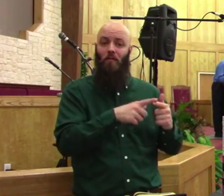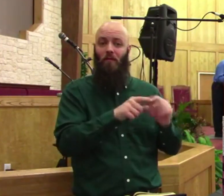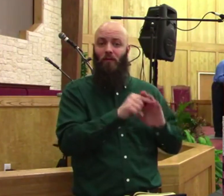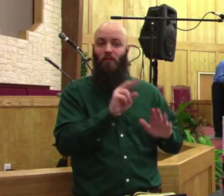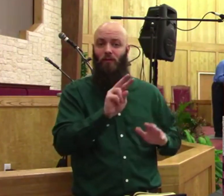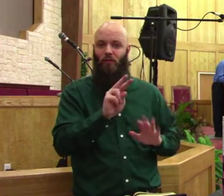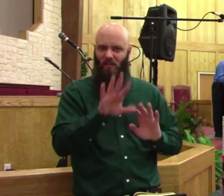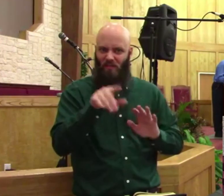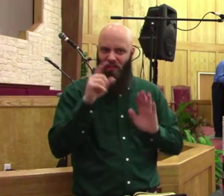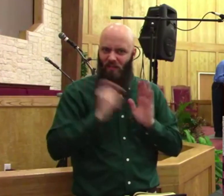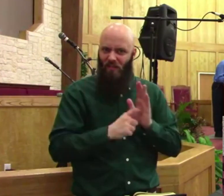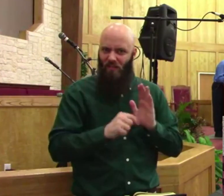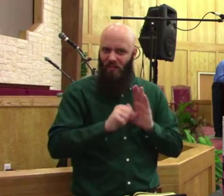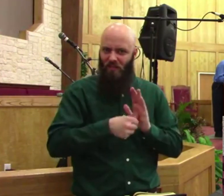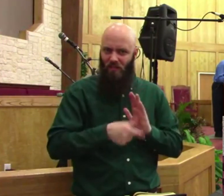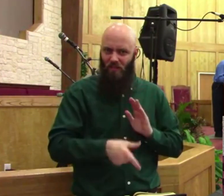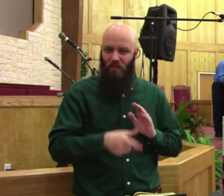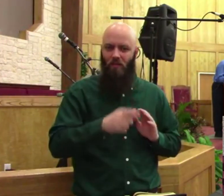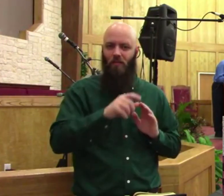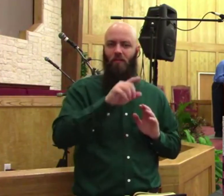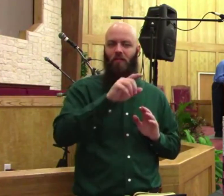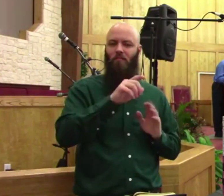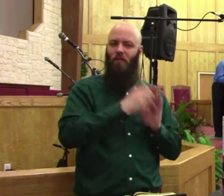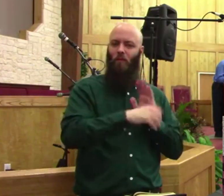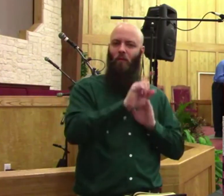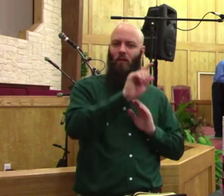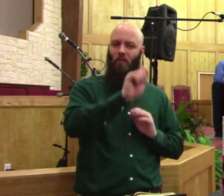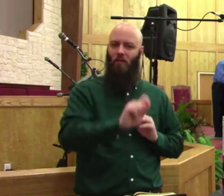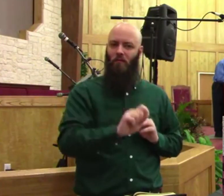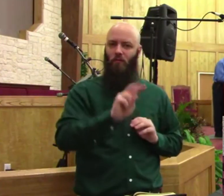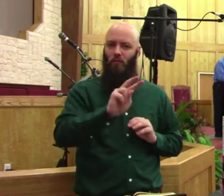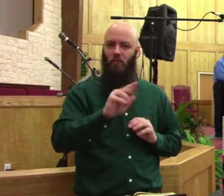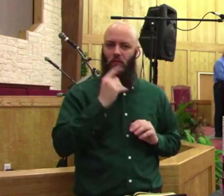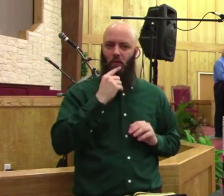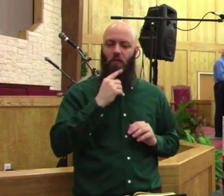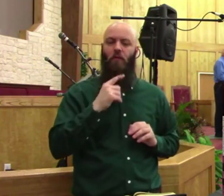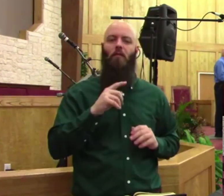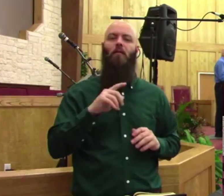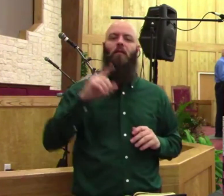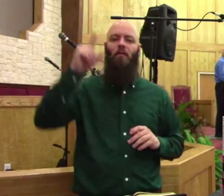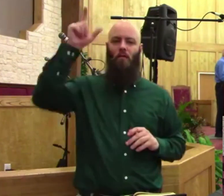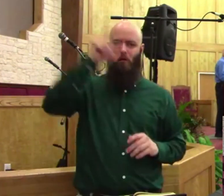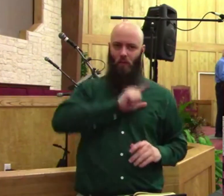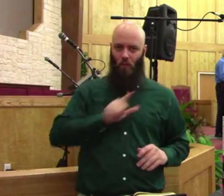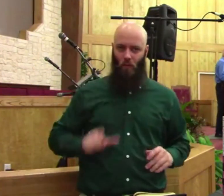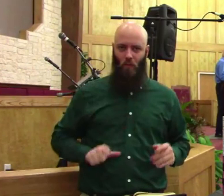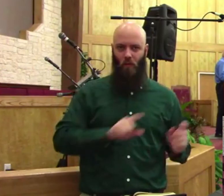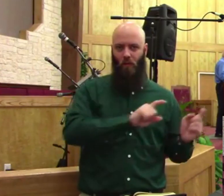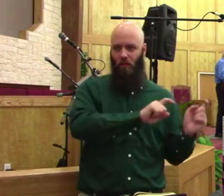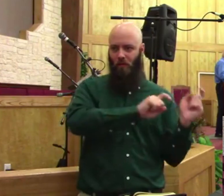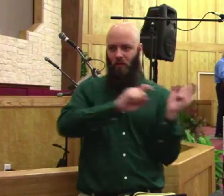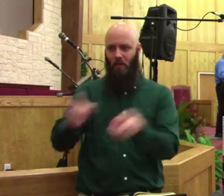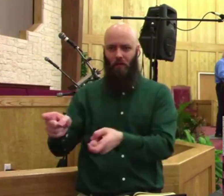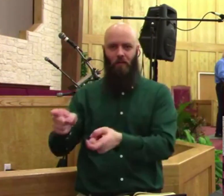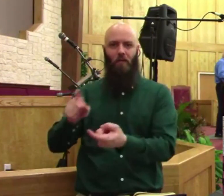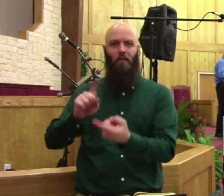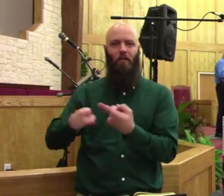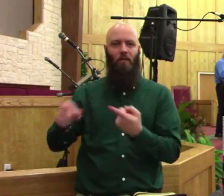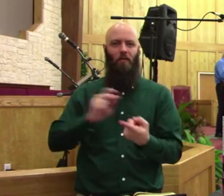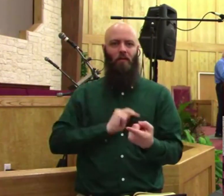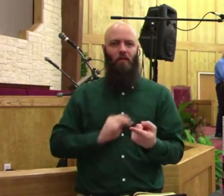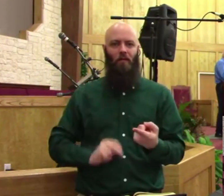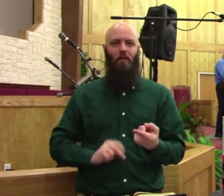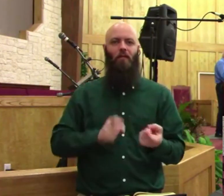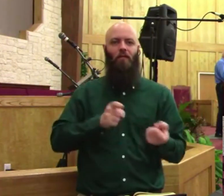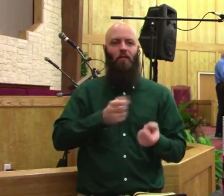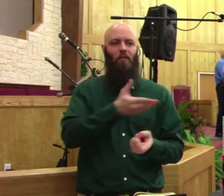Lord gave Jehoiakim, king of Judah, into his hand and some of the vessels of the house of God. There's the theological